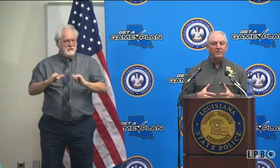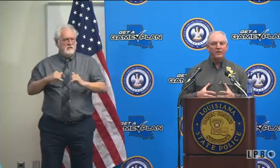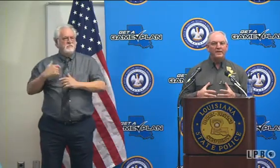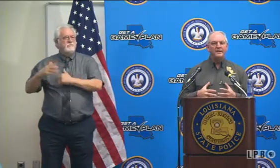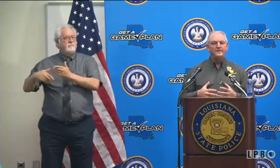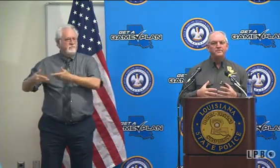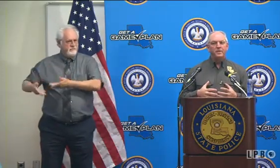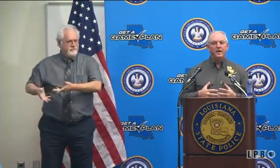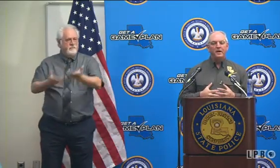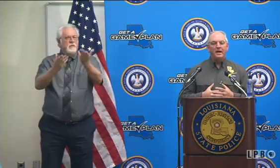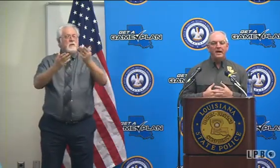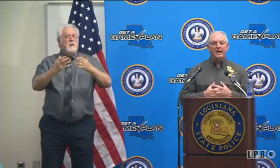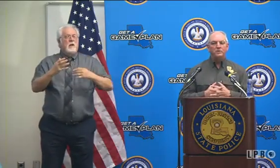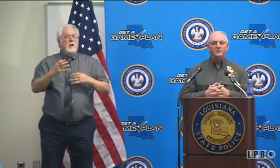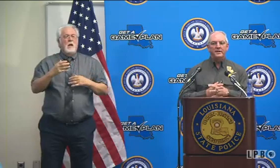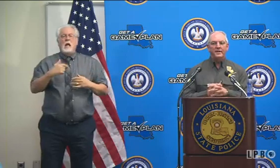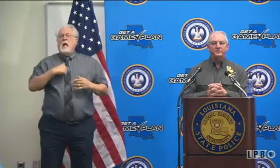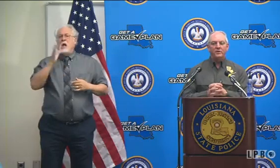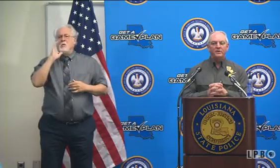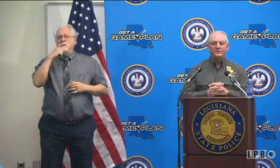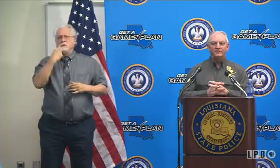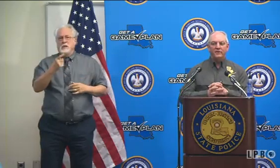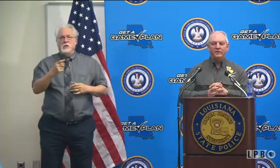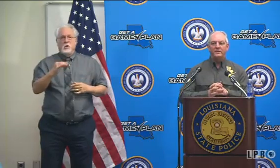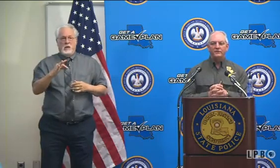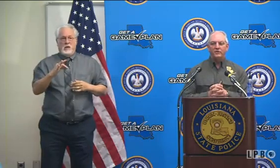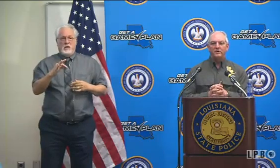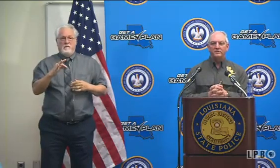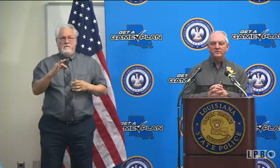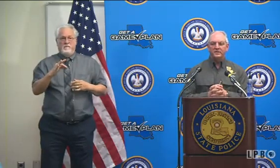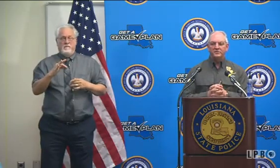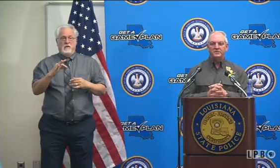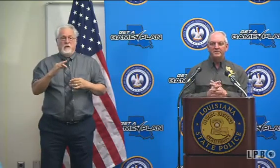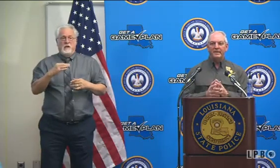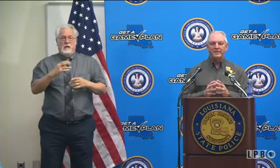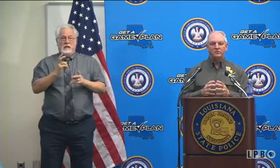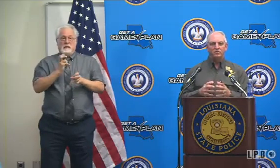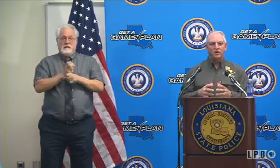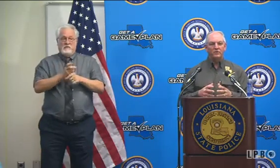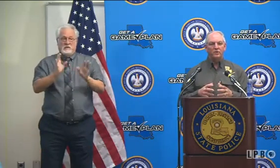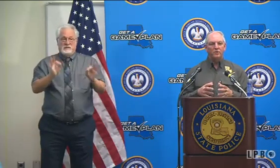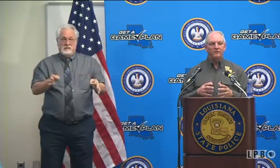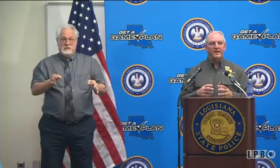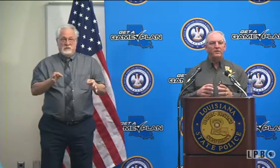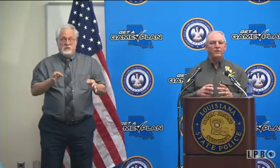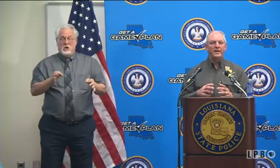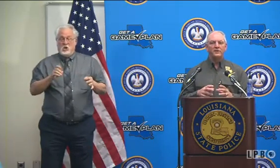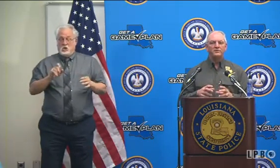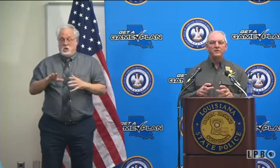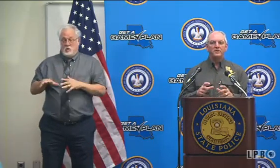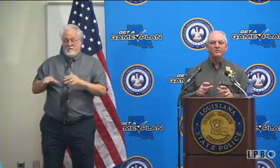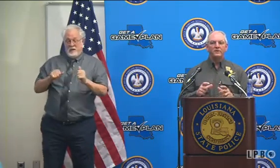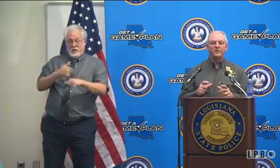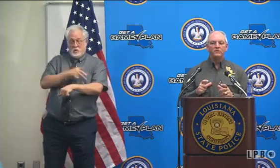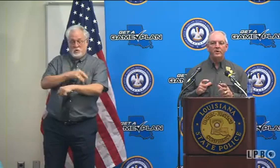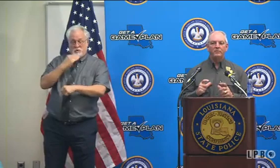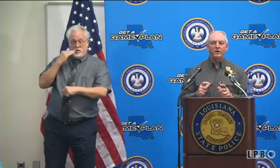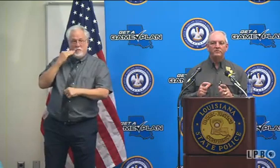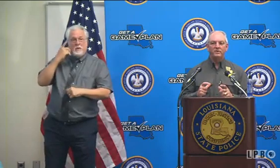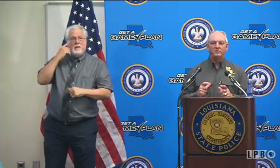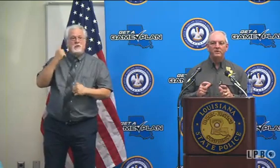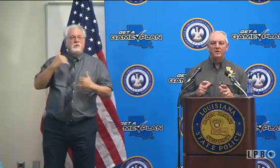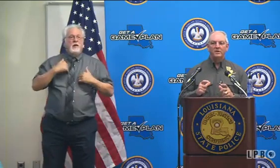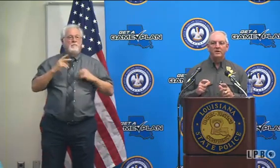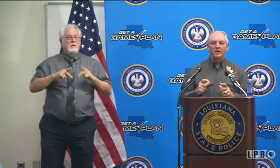of evacuating. I will tell you, it's always a very difficult decision to make as to whether you evacuate a nursing home because you